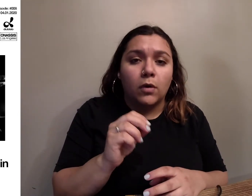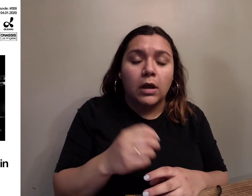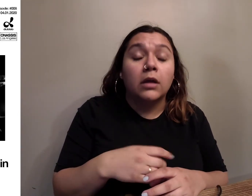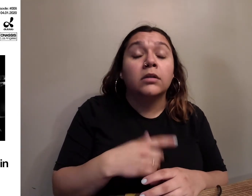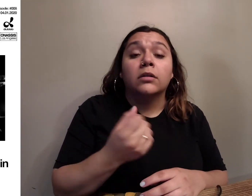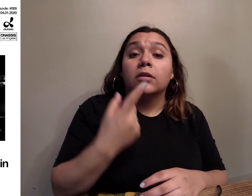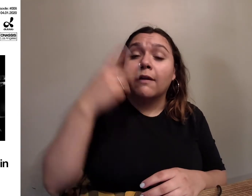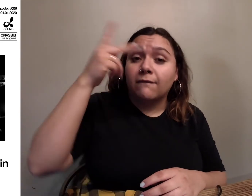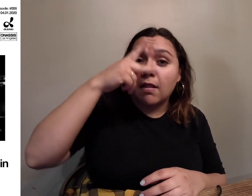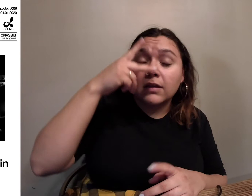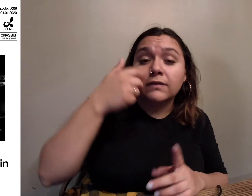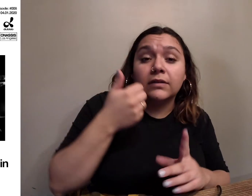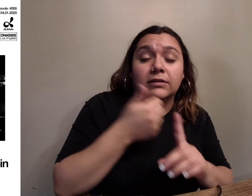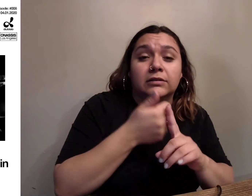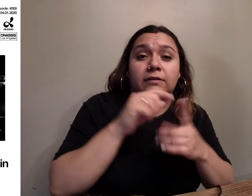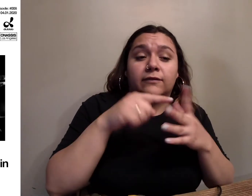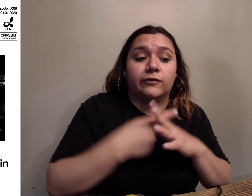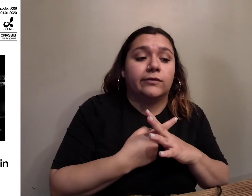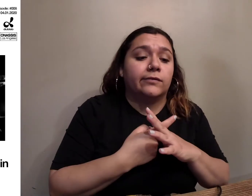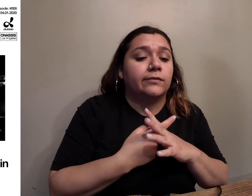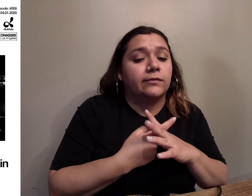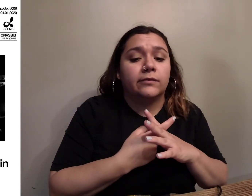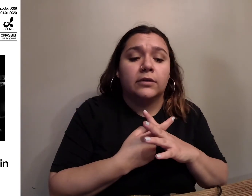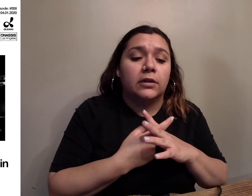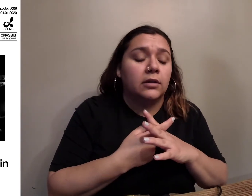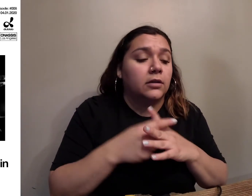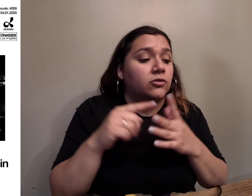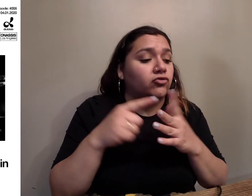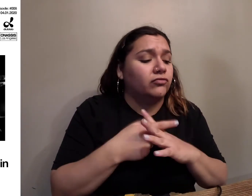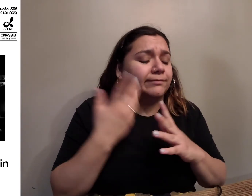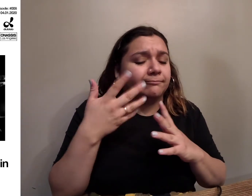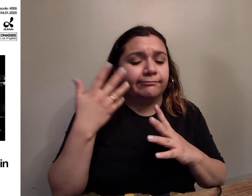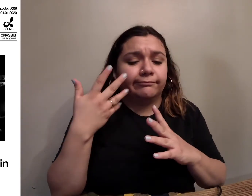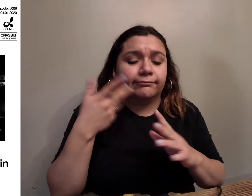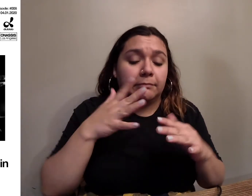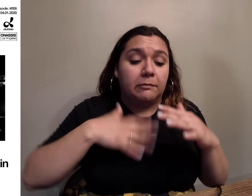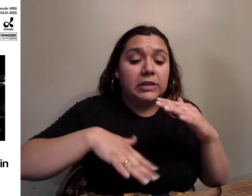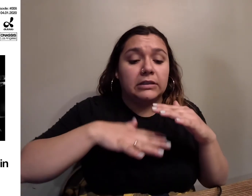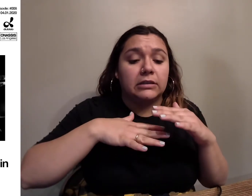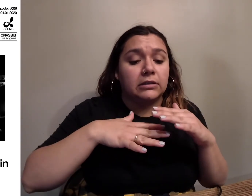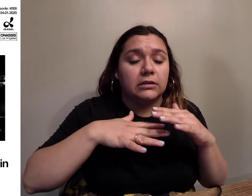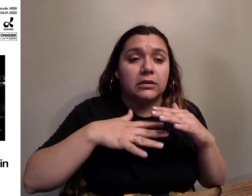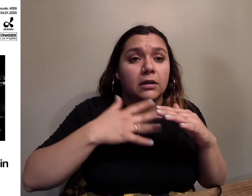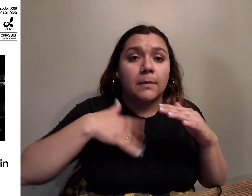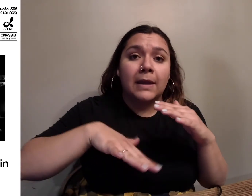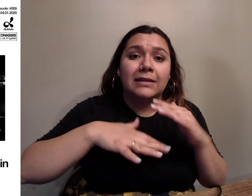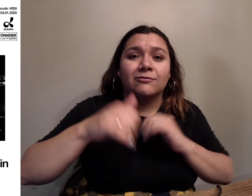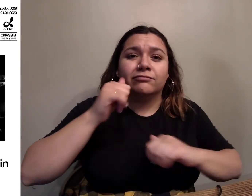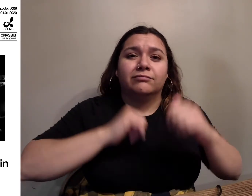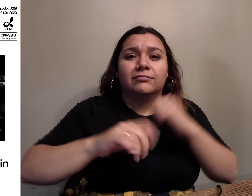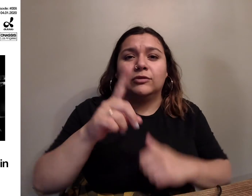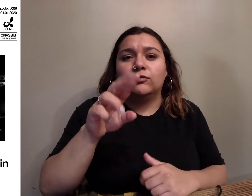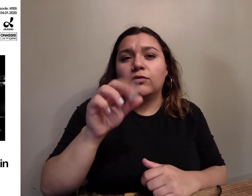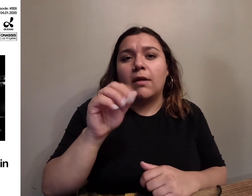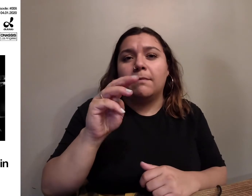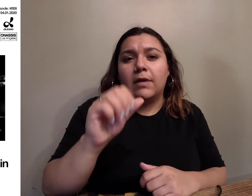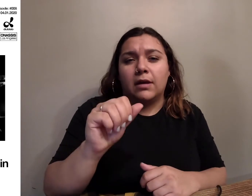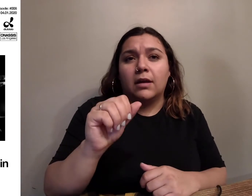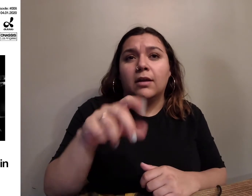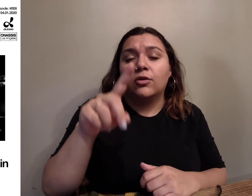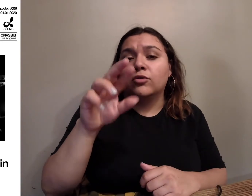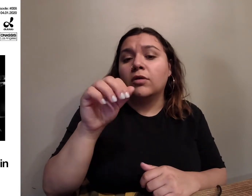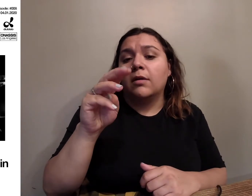philosophy begins its basic drama is a drama of